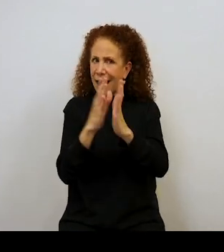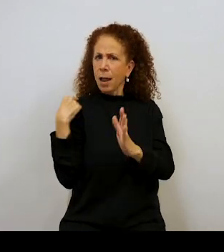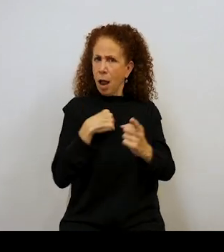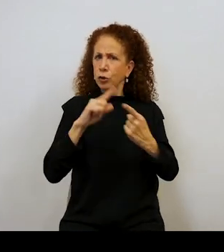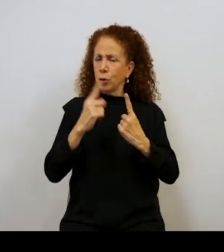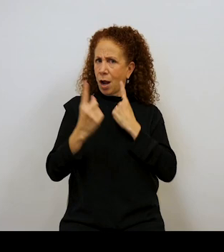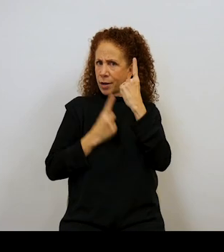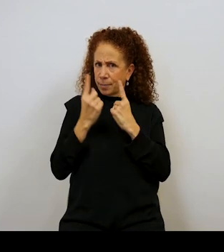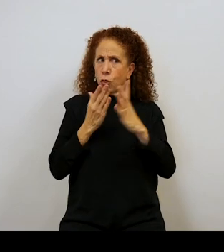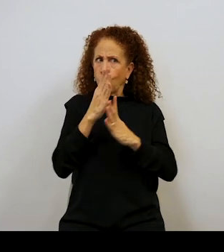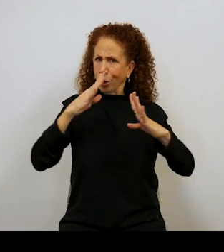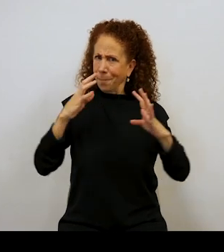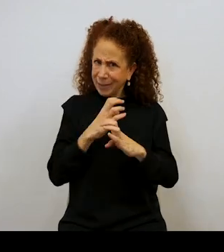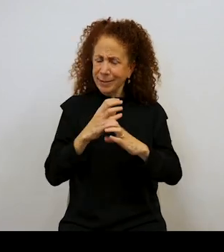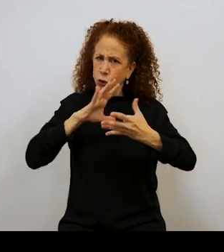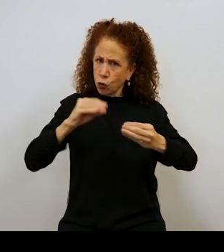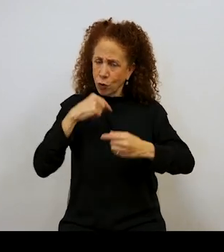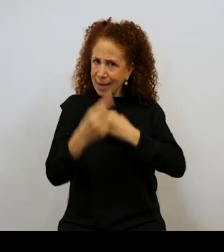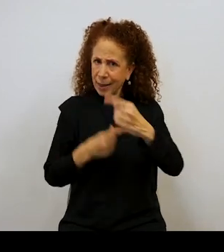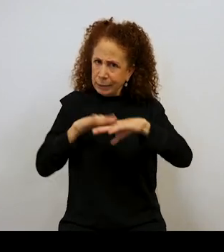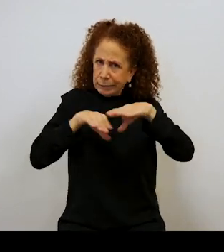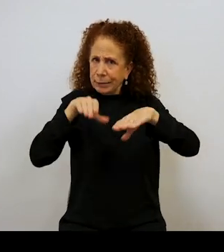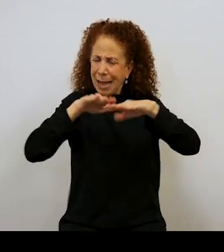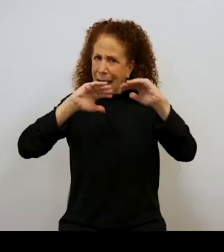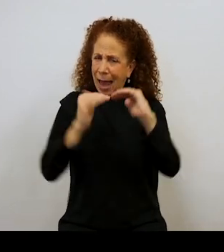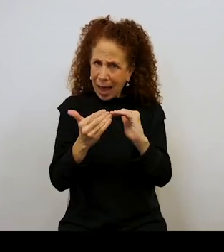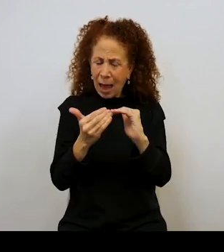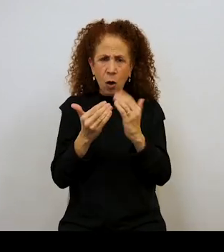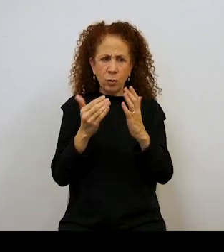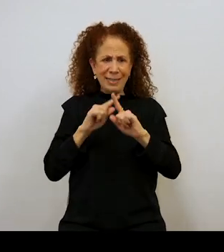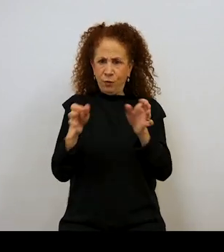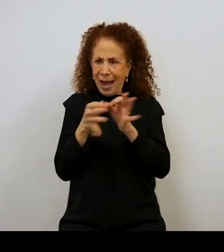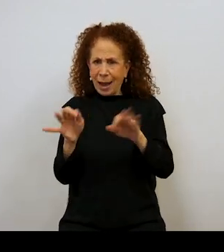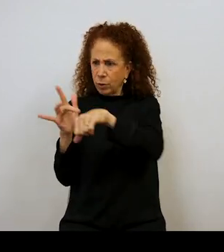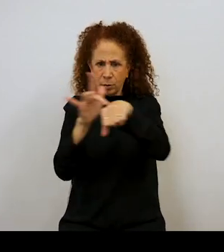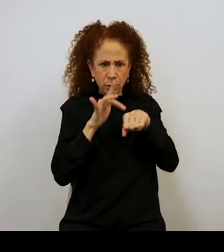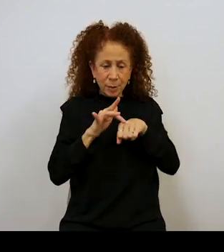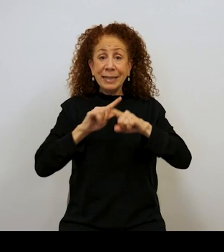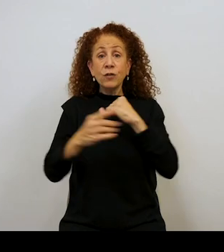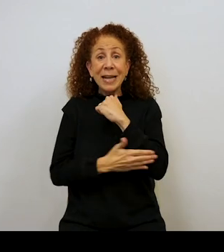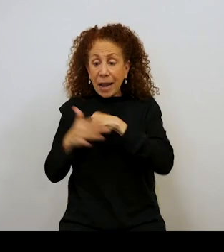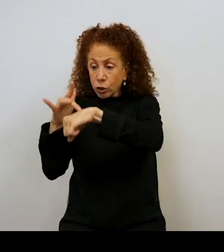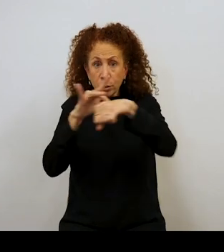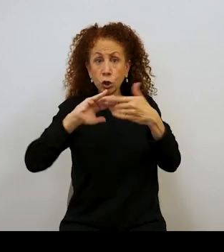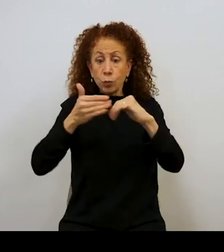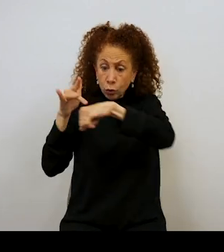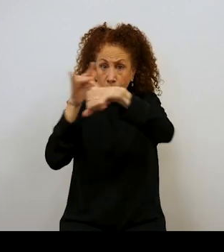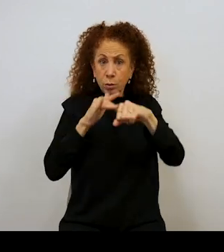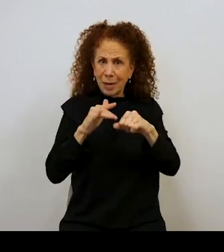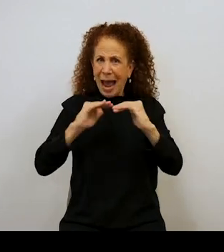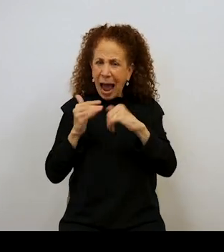contemplate, through her complexly braided storytelling, how moving among languages, nations, communities, and